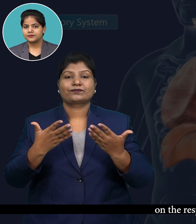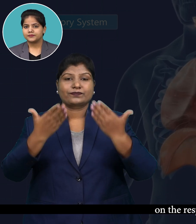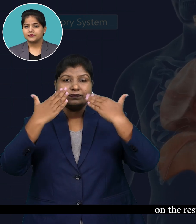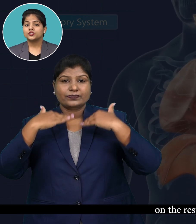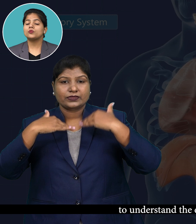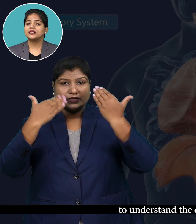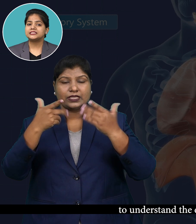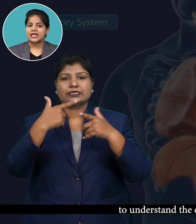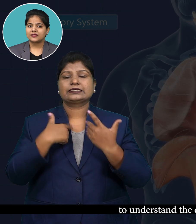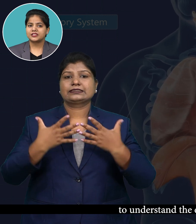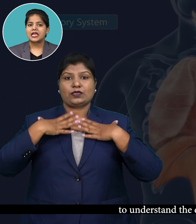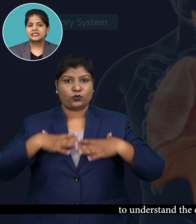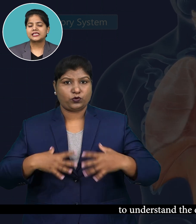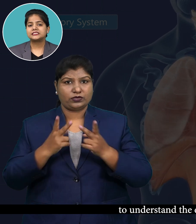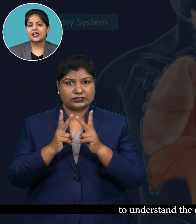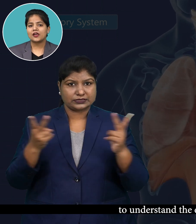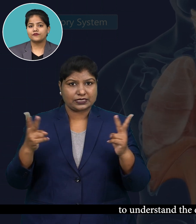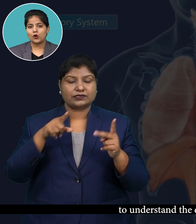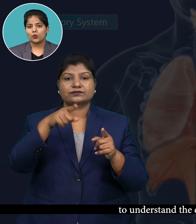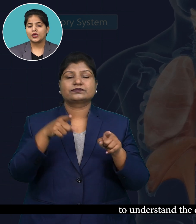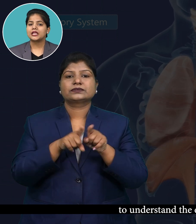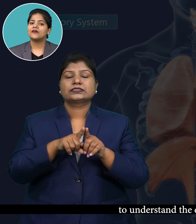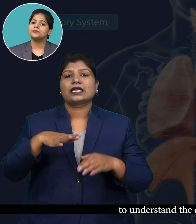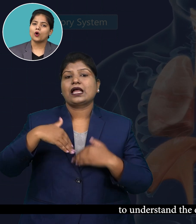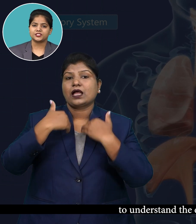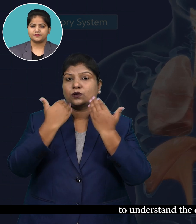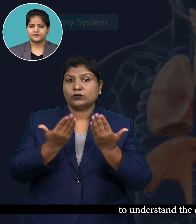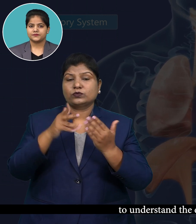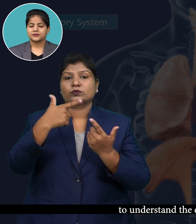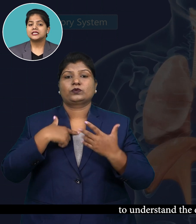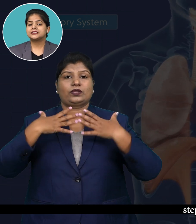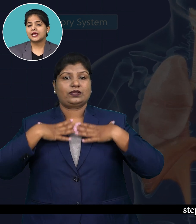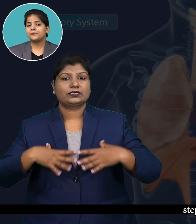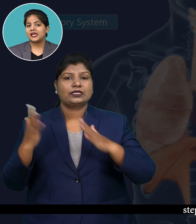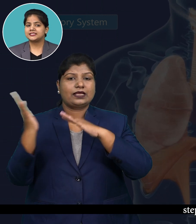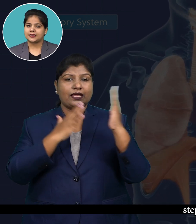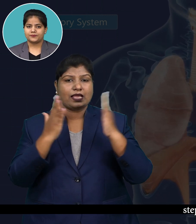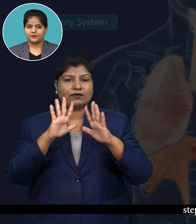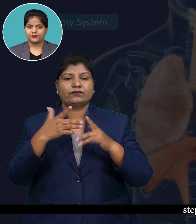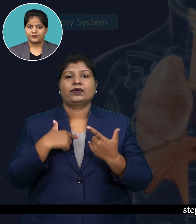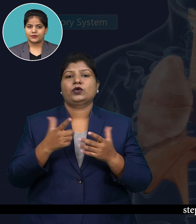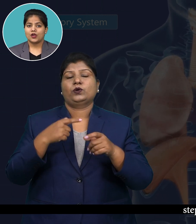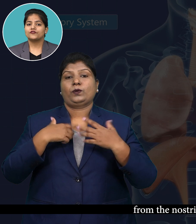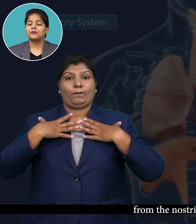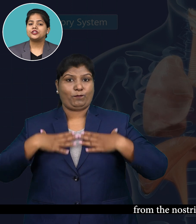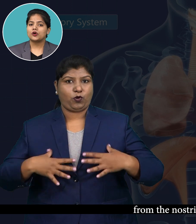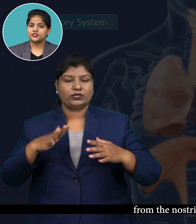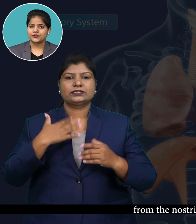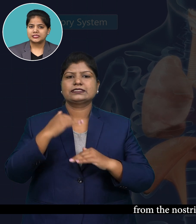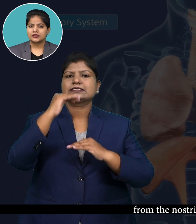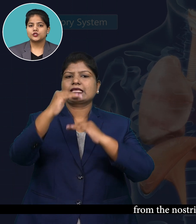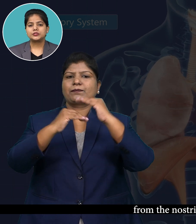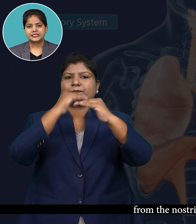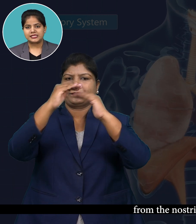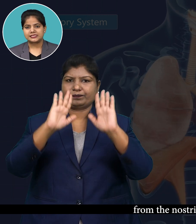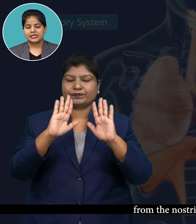system to understand the exact airflow in our body, step by step, from the